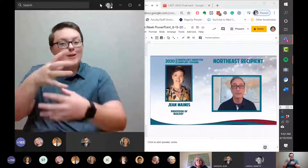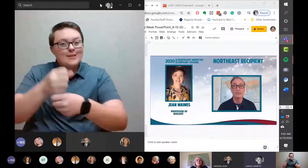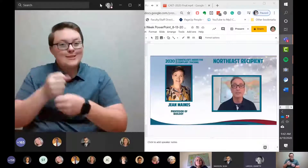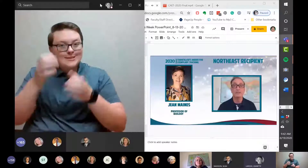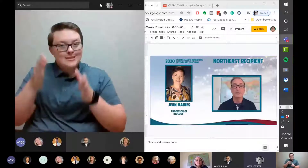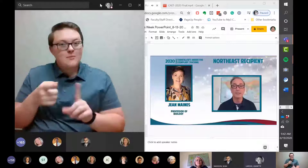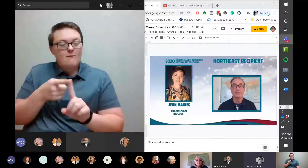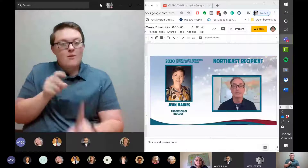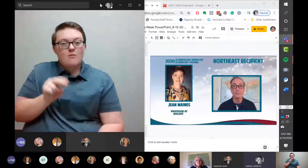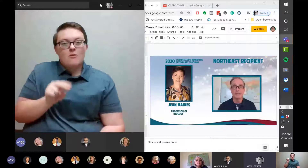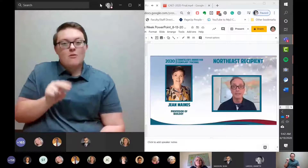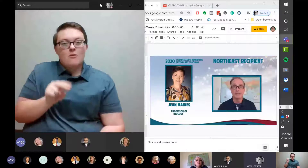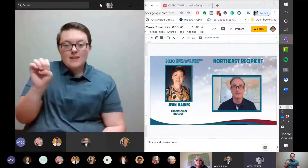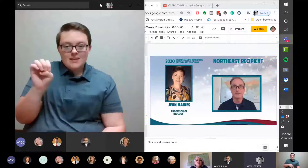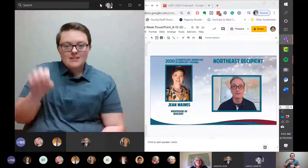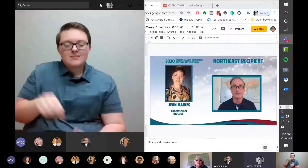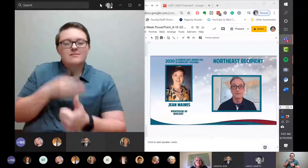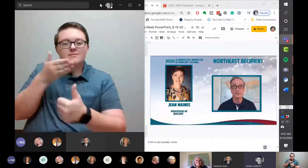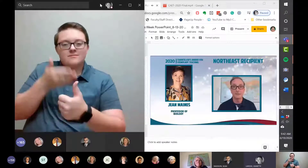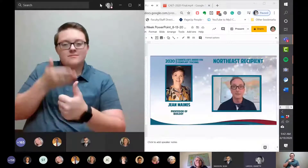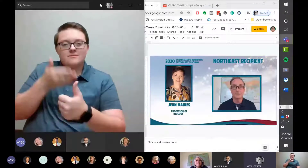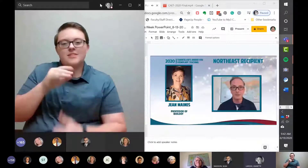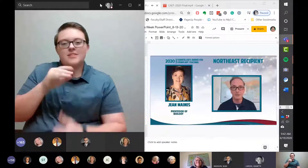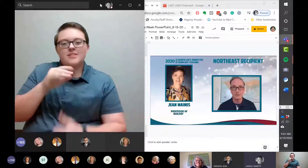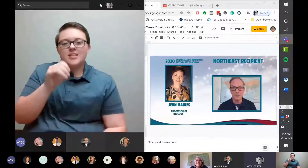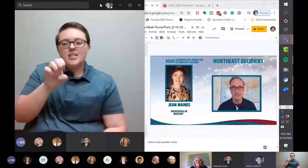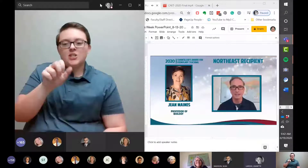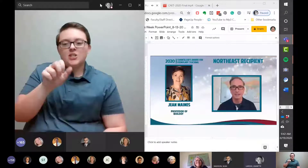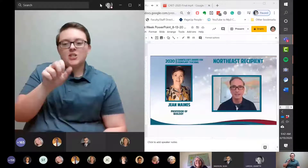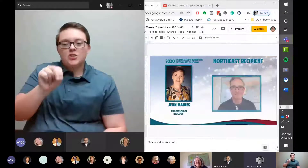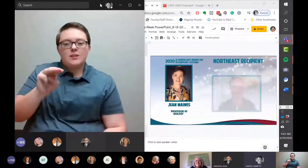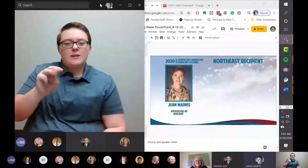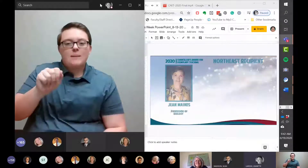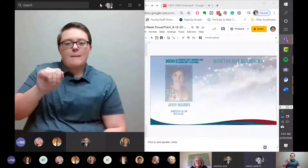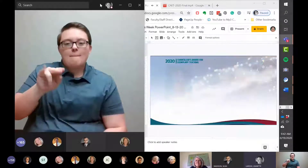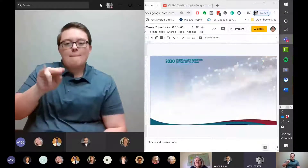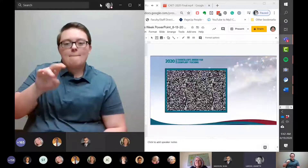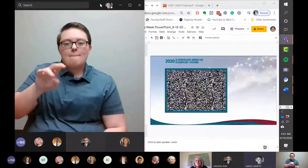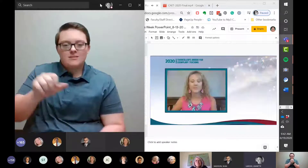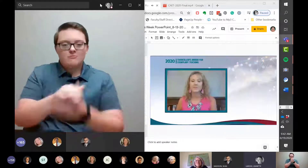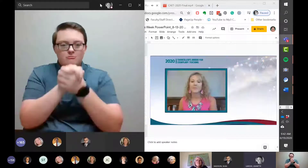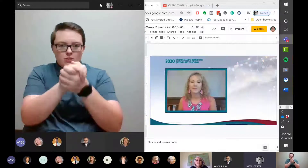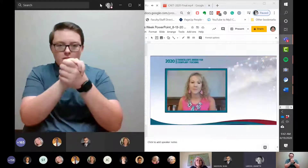of Biology, Jean Maines. Congratulations, Jean.